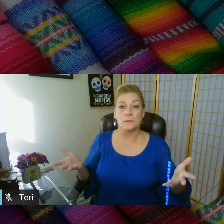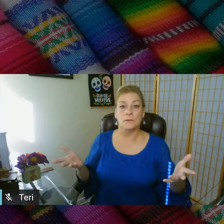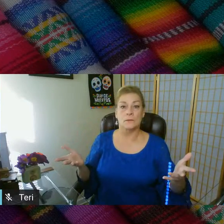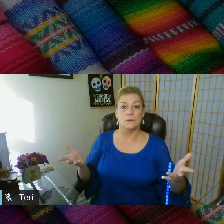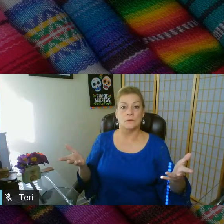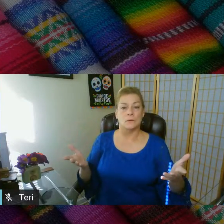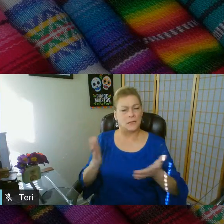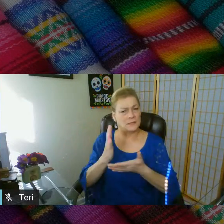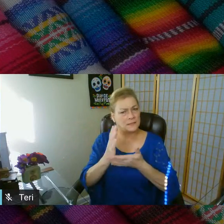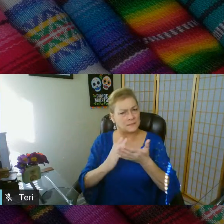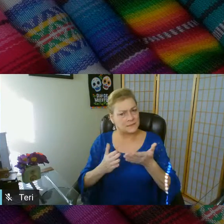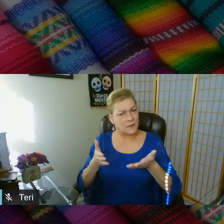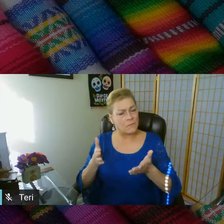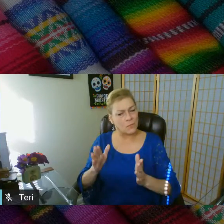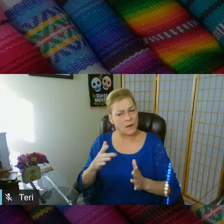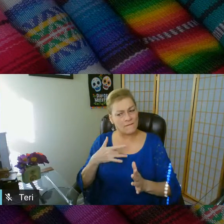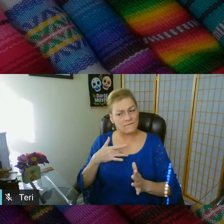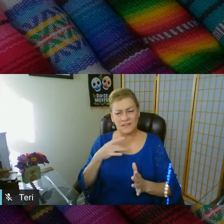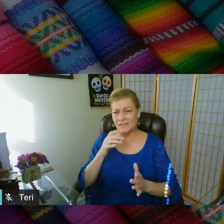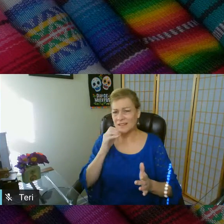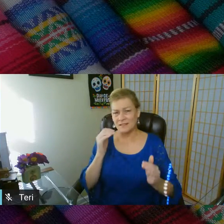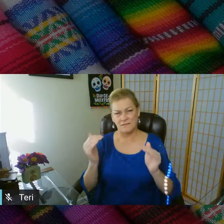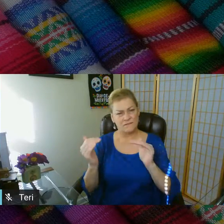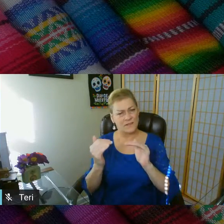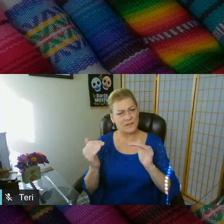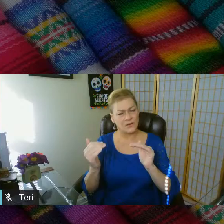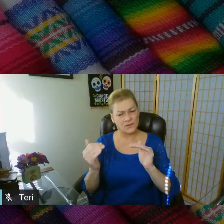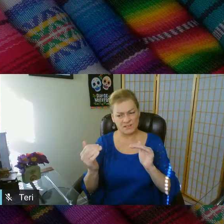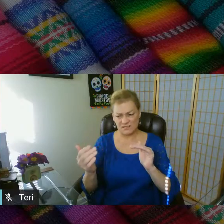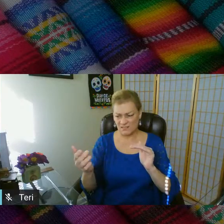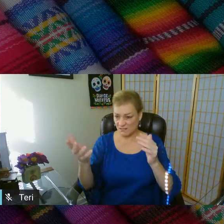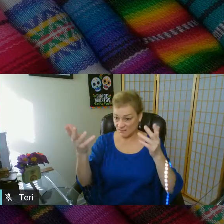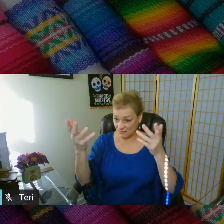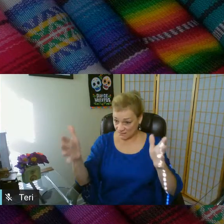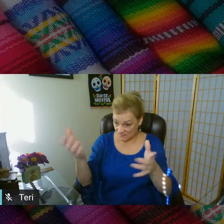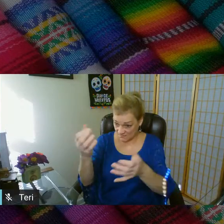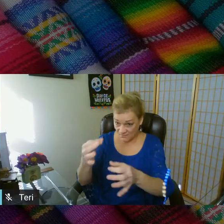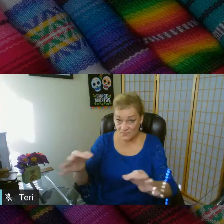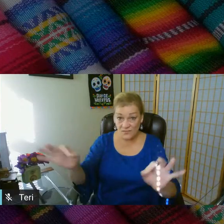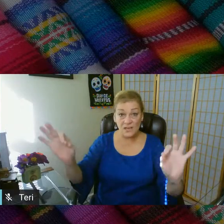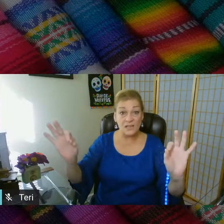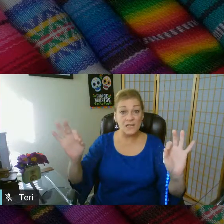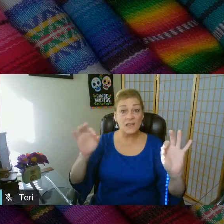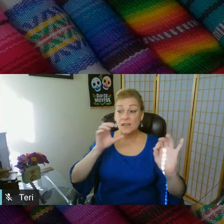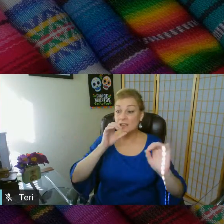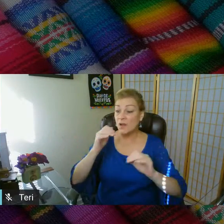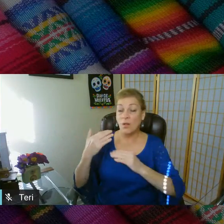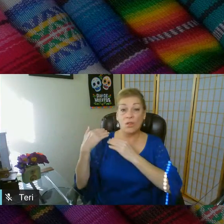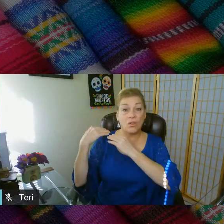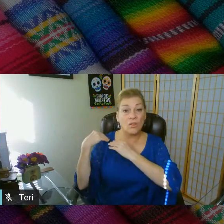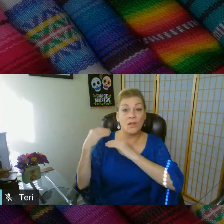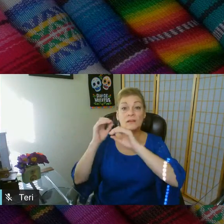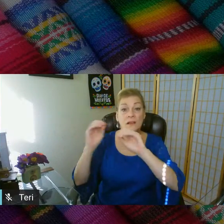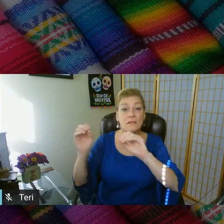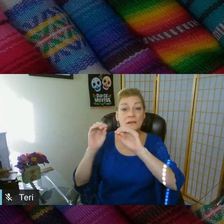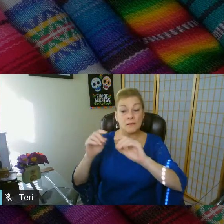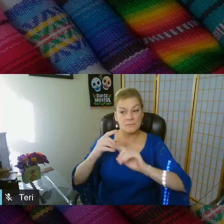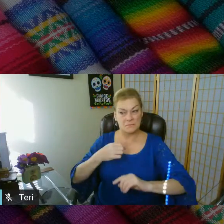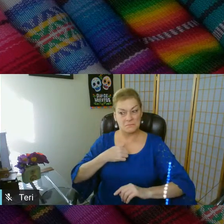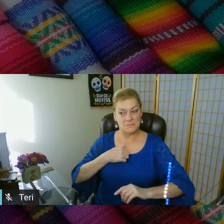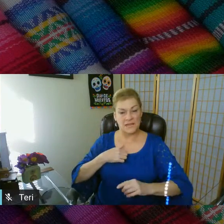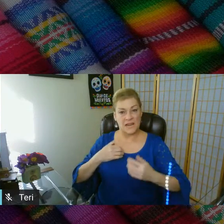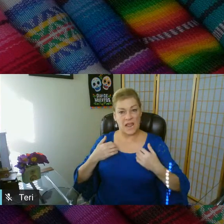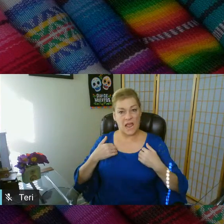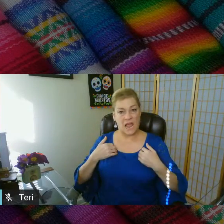unfair. So we begin the work. What do we remember? And how do we work through those